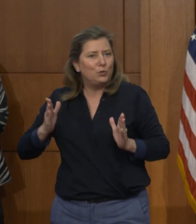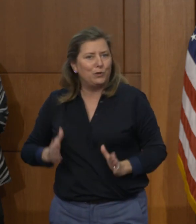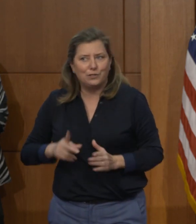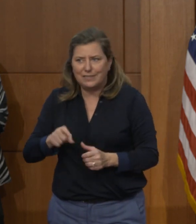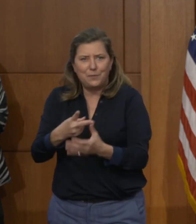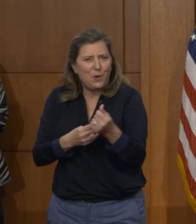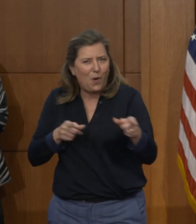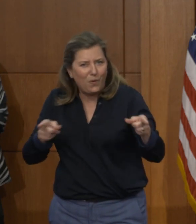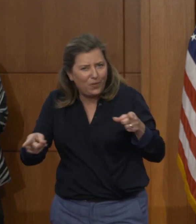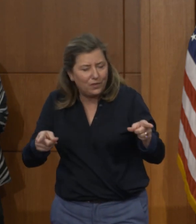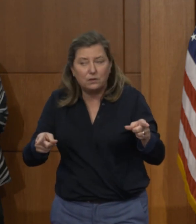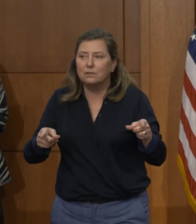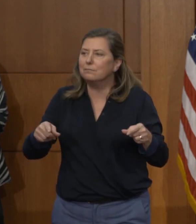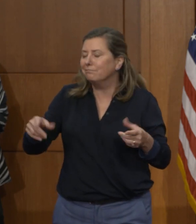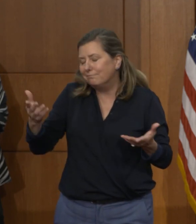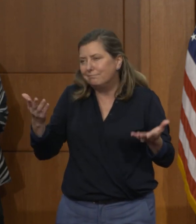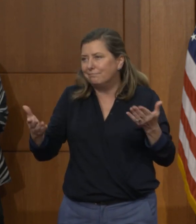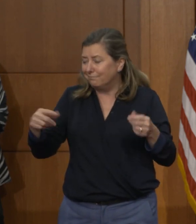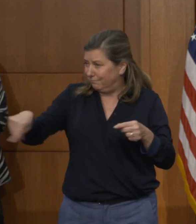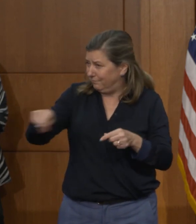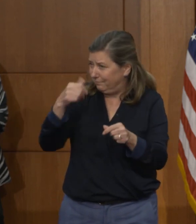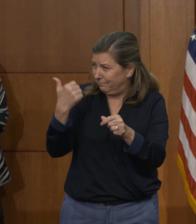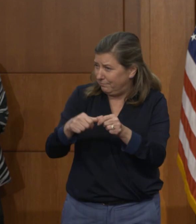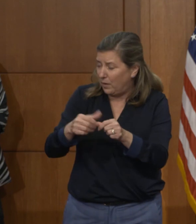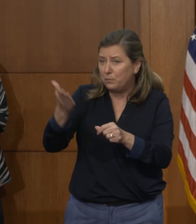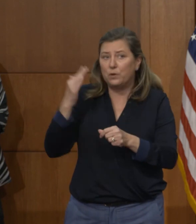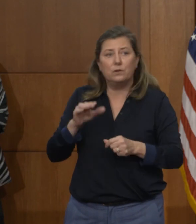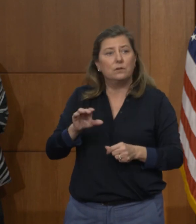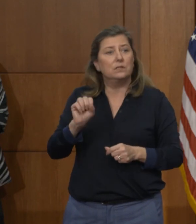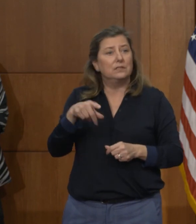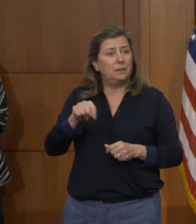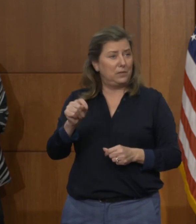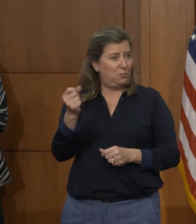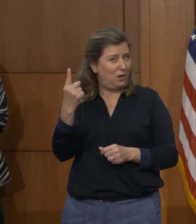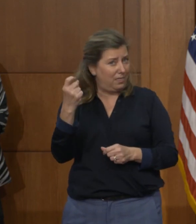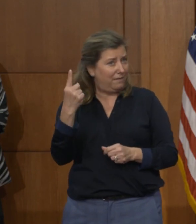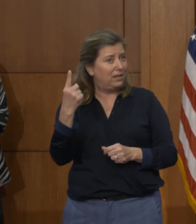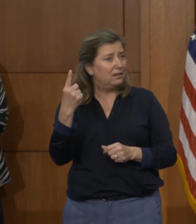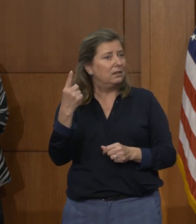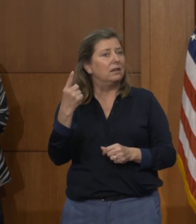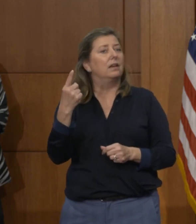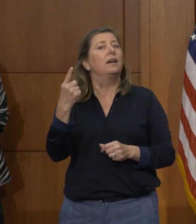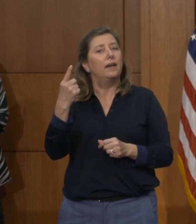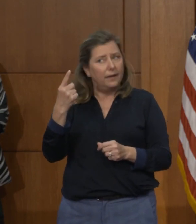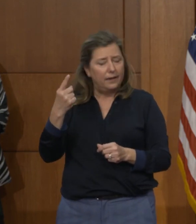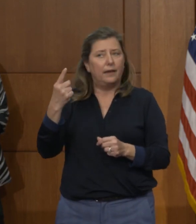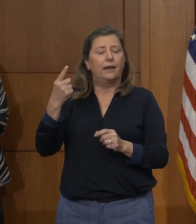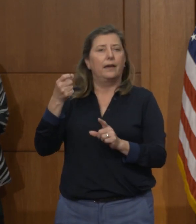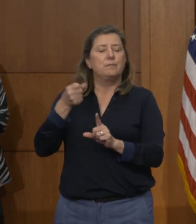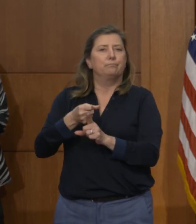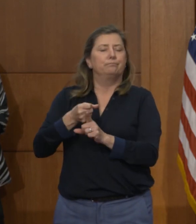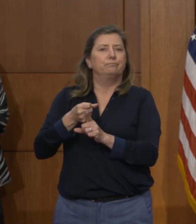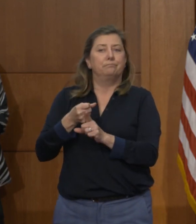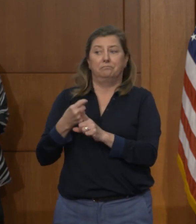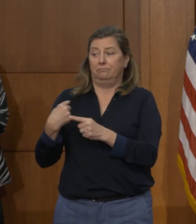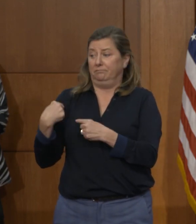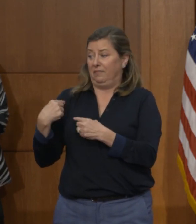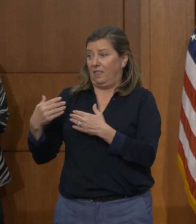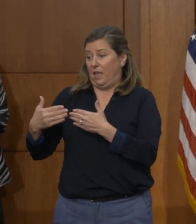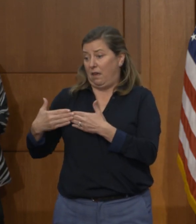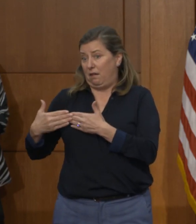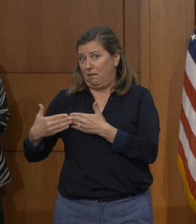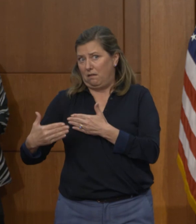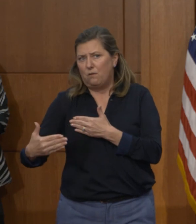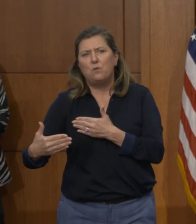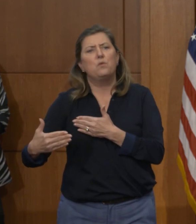but we all remember what happened back in 9/11. And after that time, Americans were